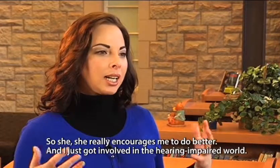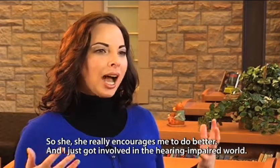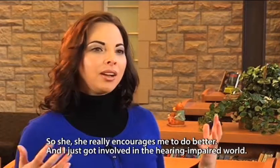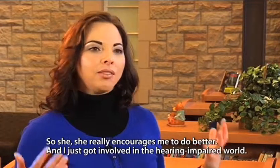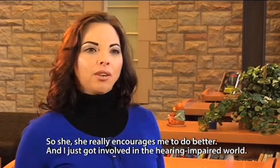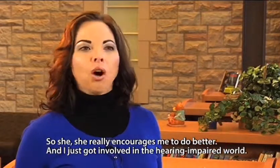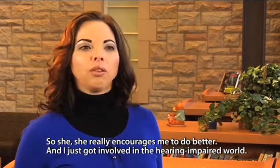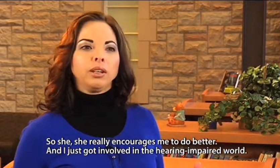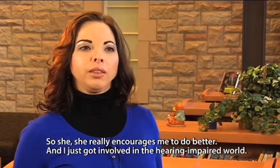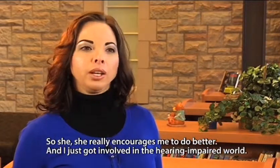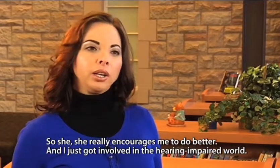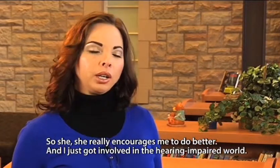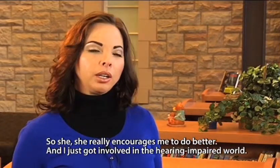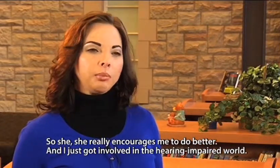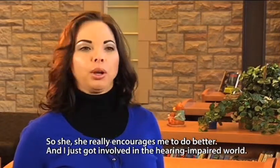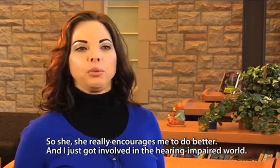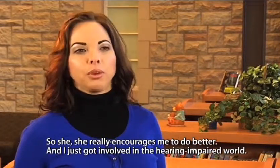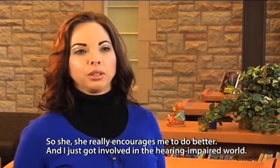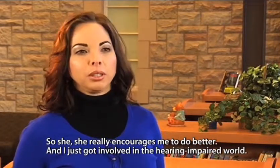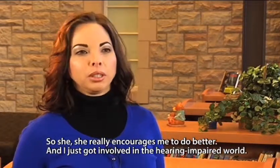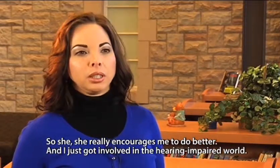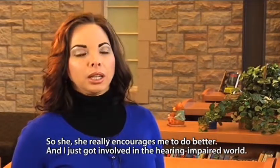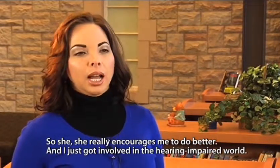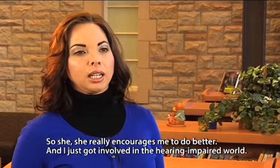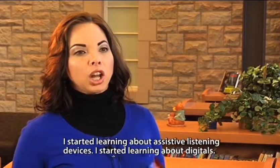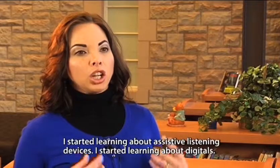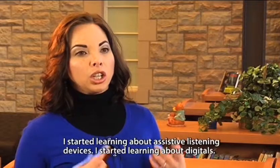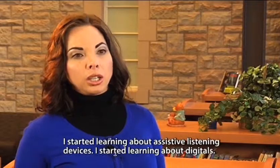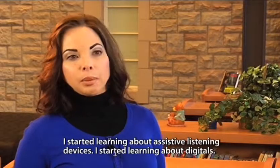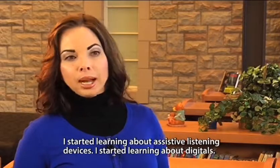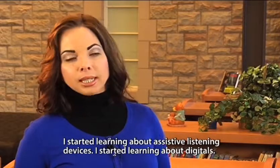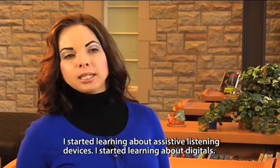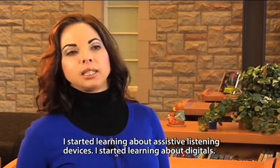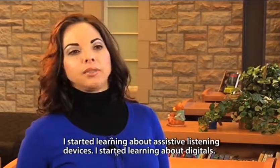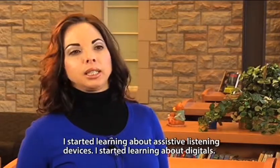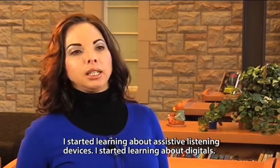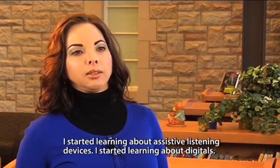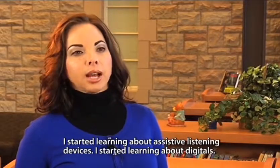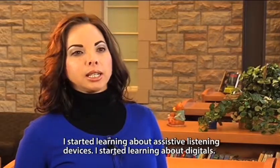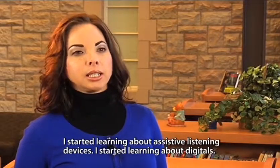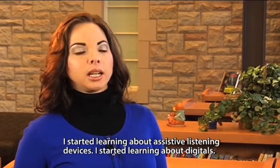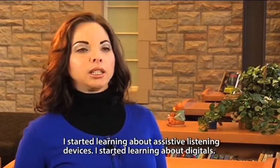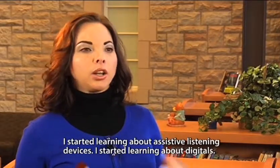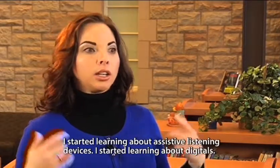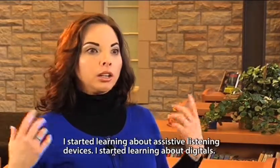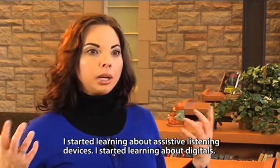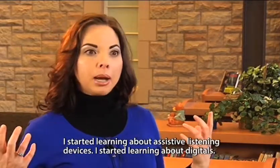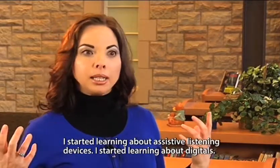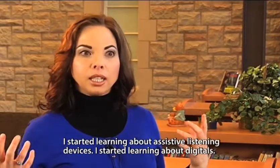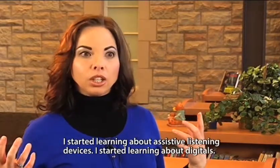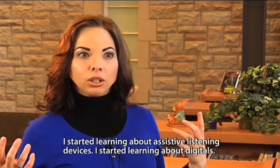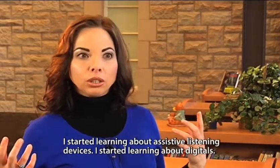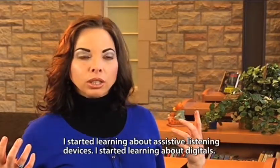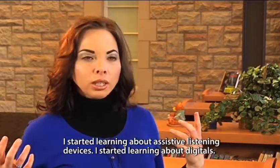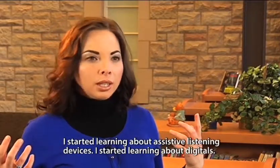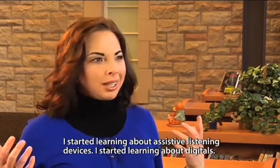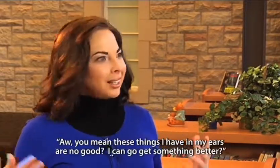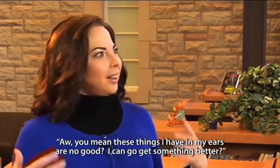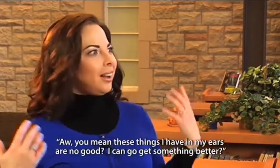got involved in the hearing impaired world. I started learning about assistive listening devices. I started learning about digital.